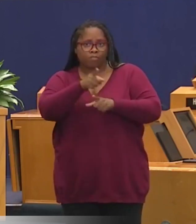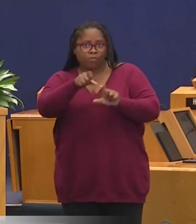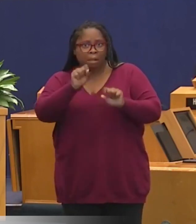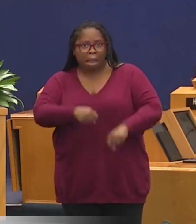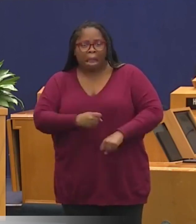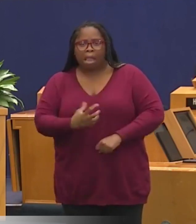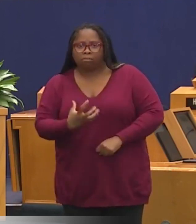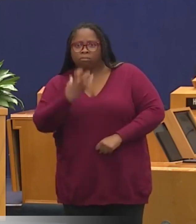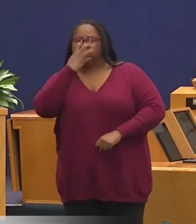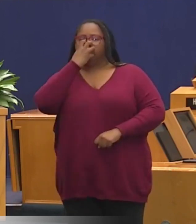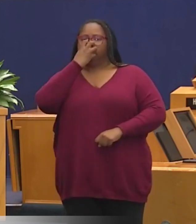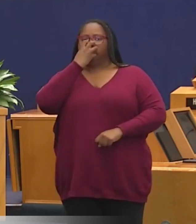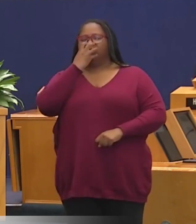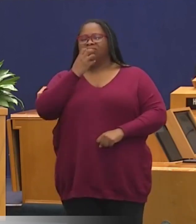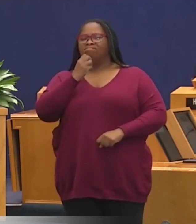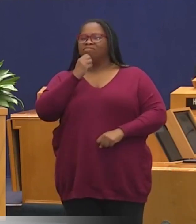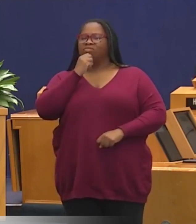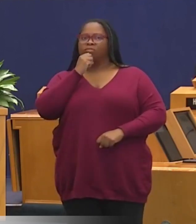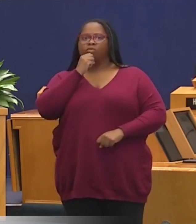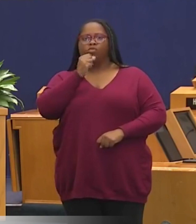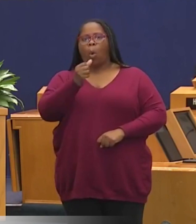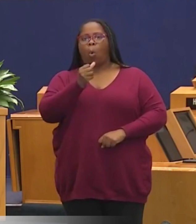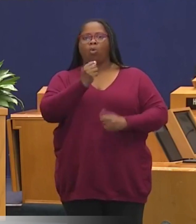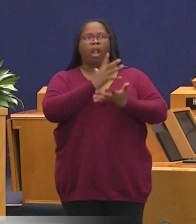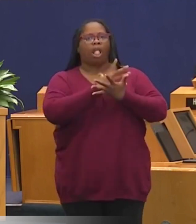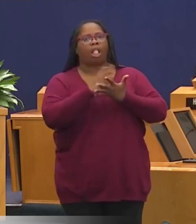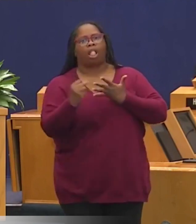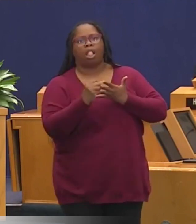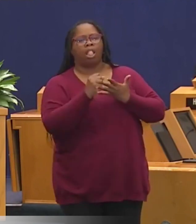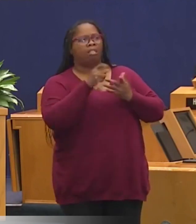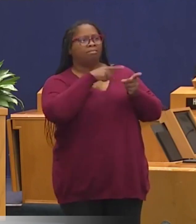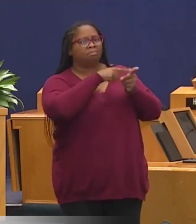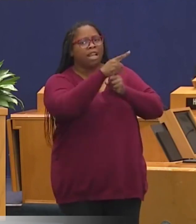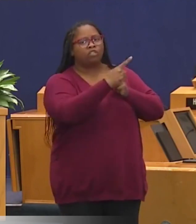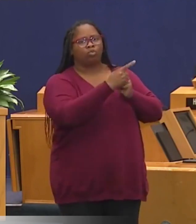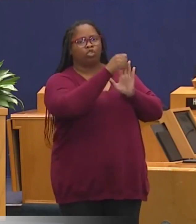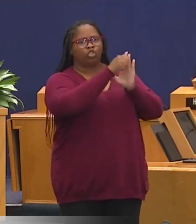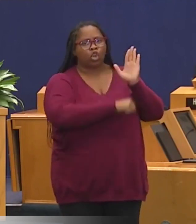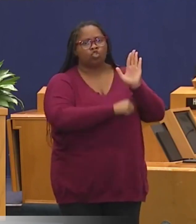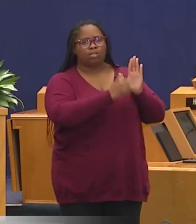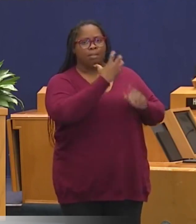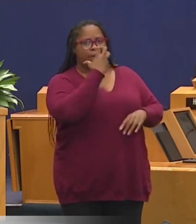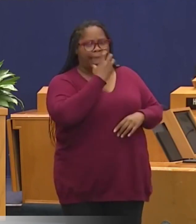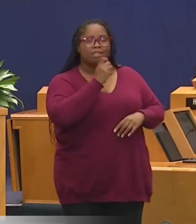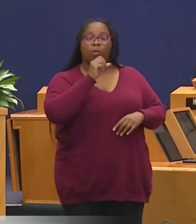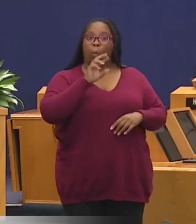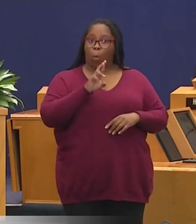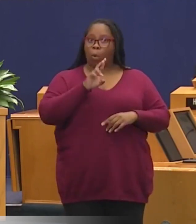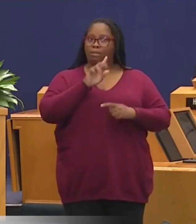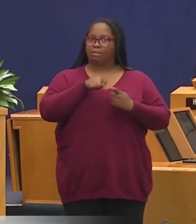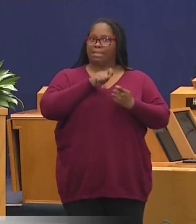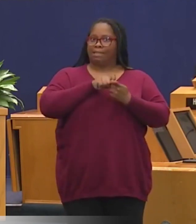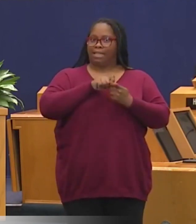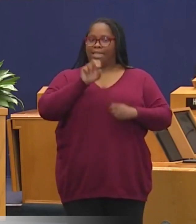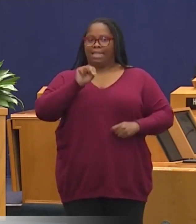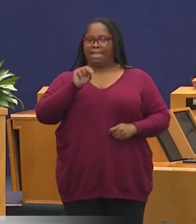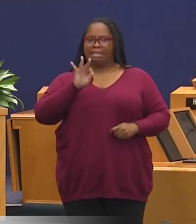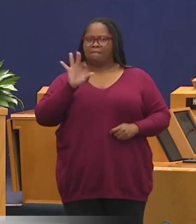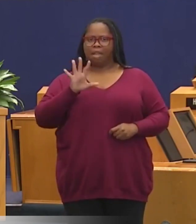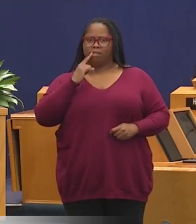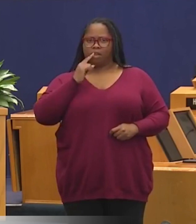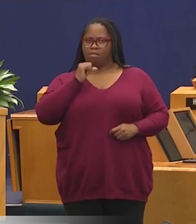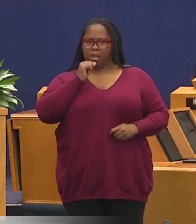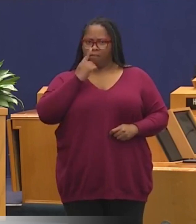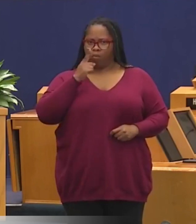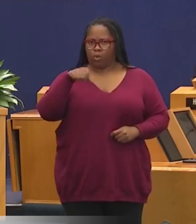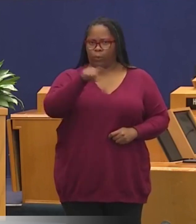You don't really need to use up the short supply of either surgical masks or, in particular, the N95 masks. So